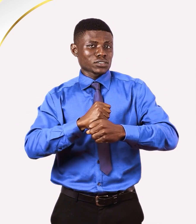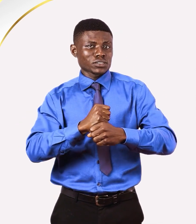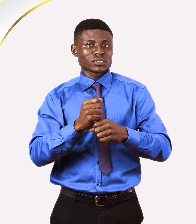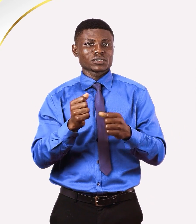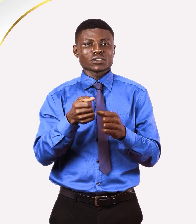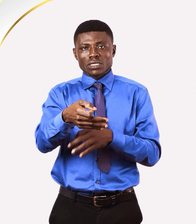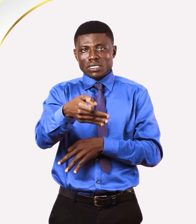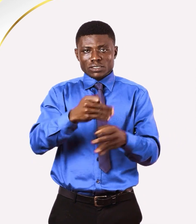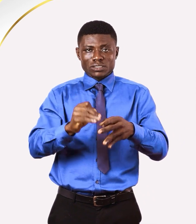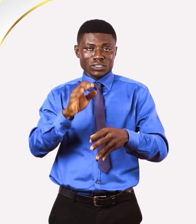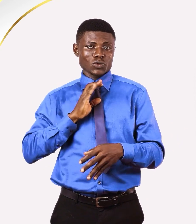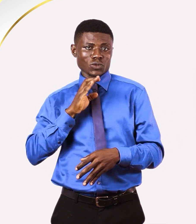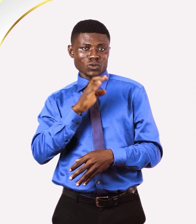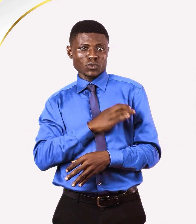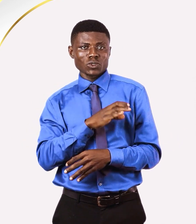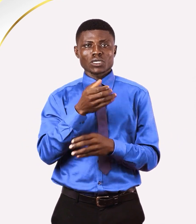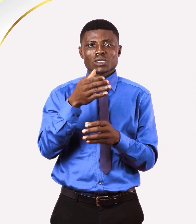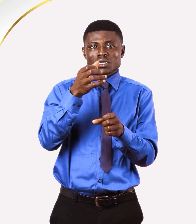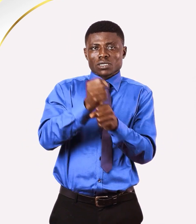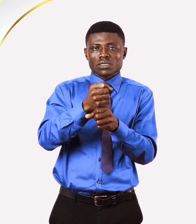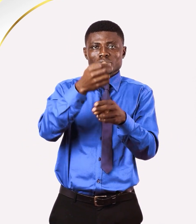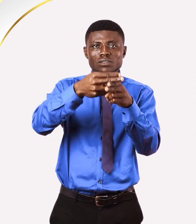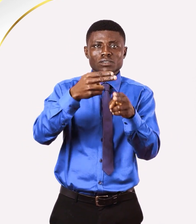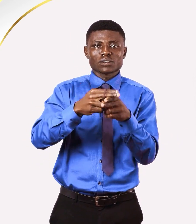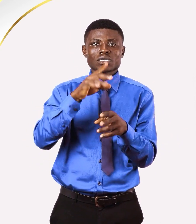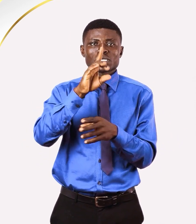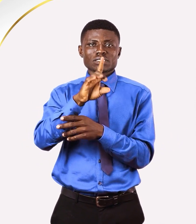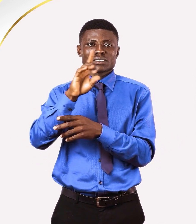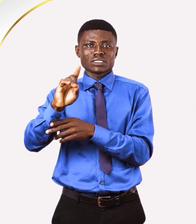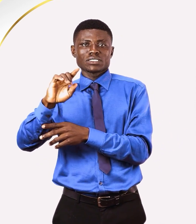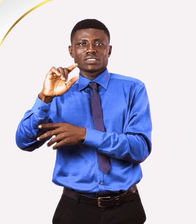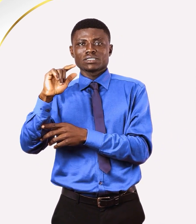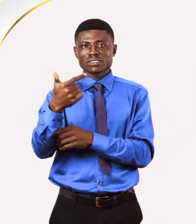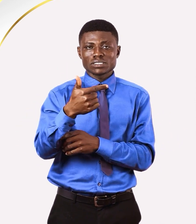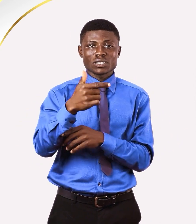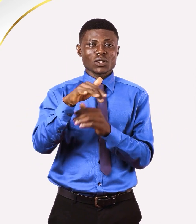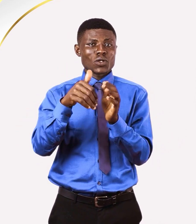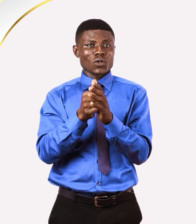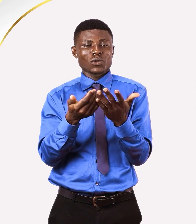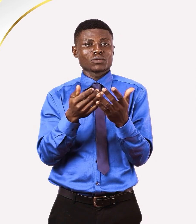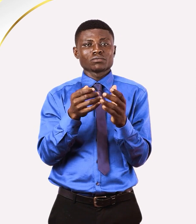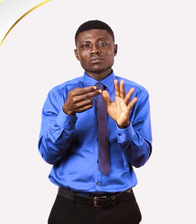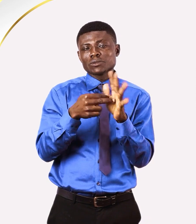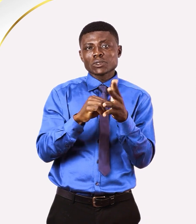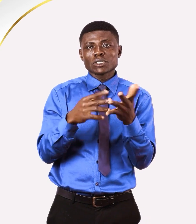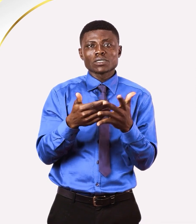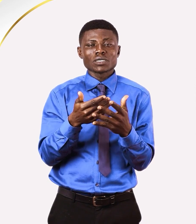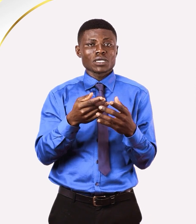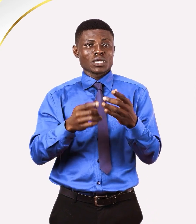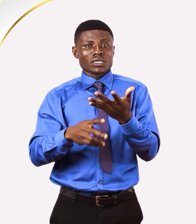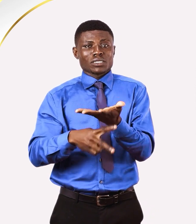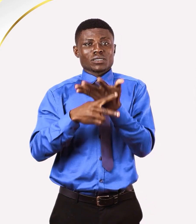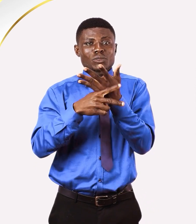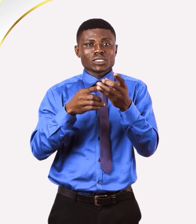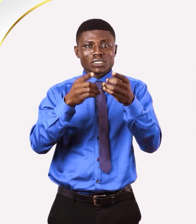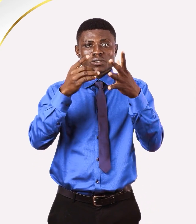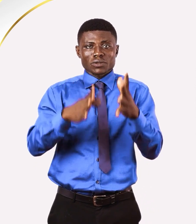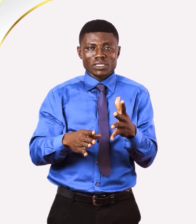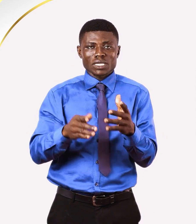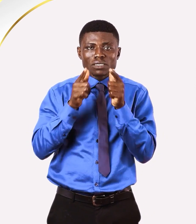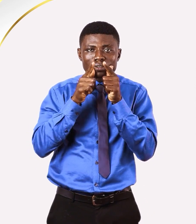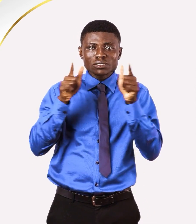translation. Securities and Exchange Commission. Acronym DDG. Literal translation.